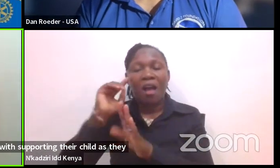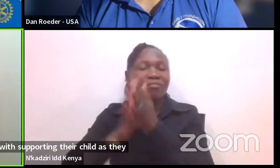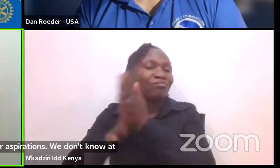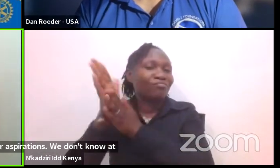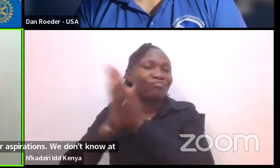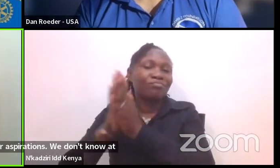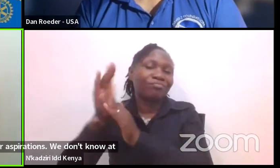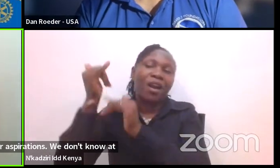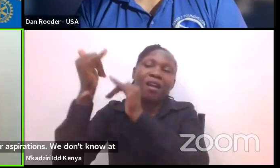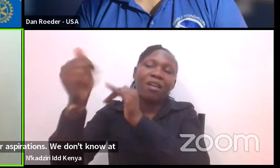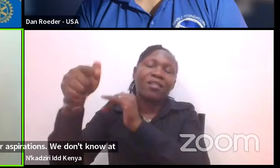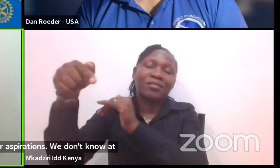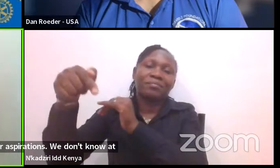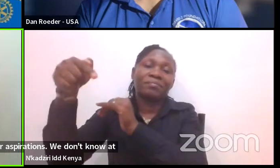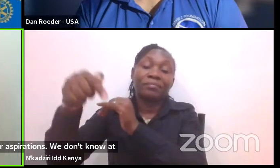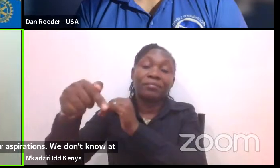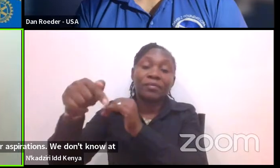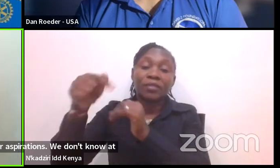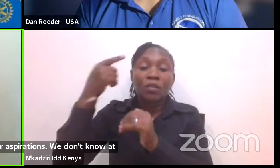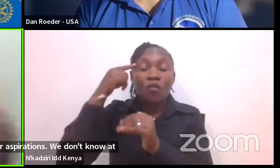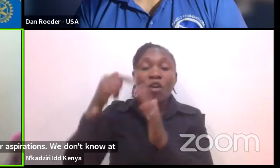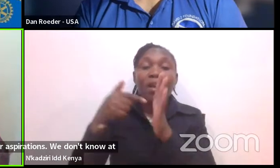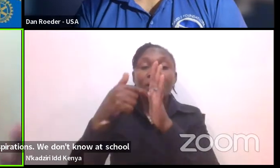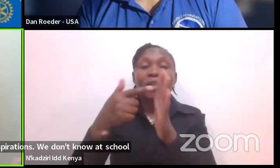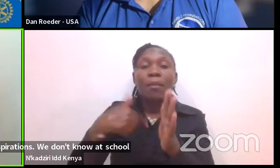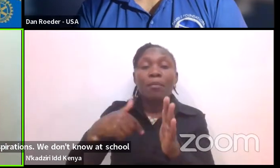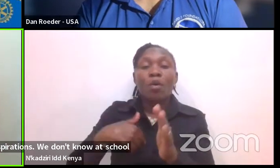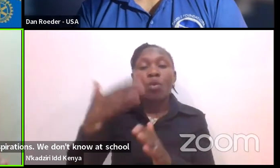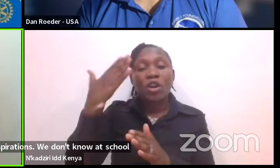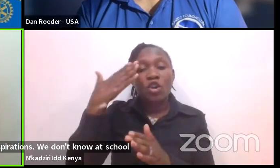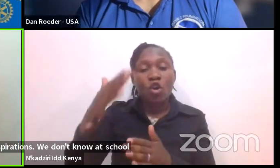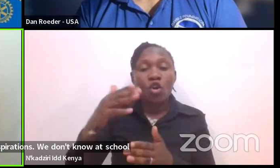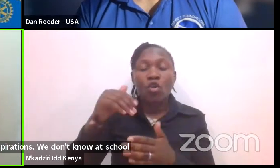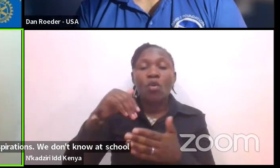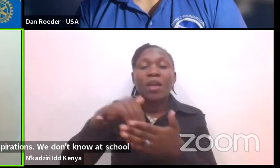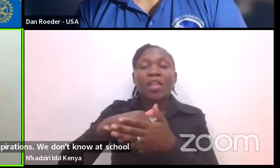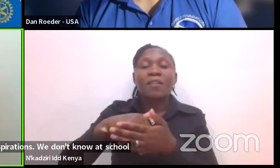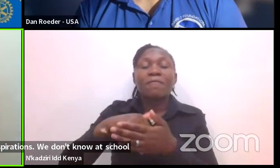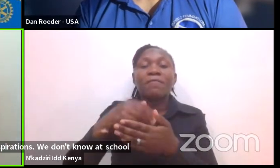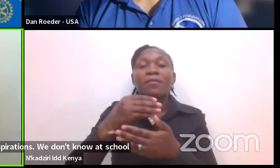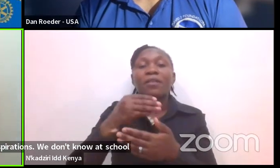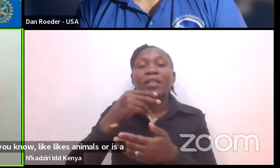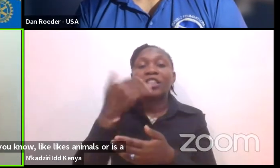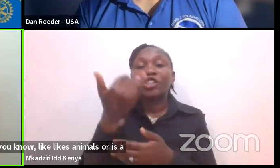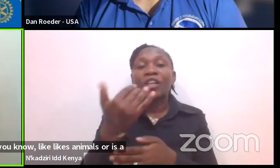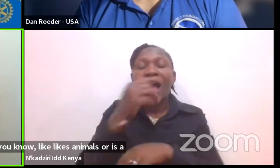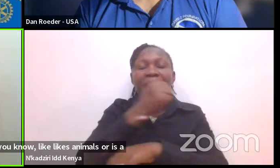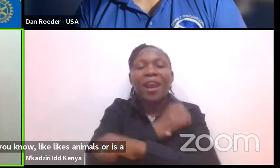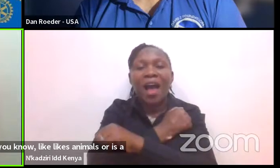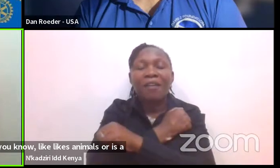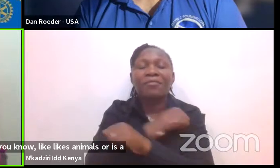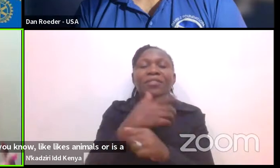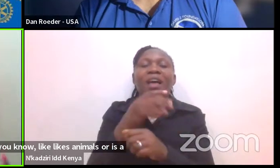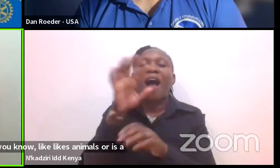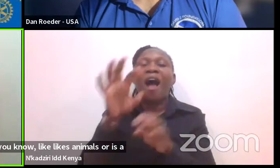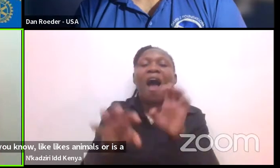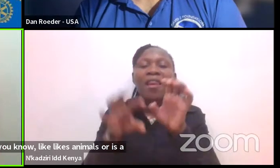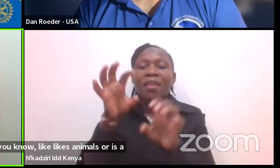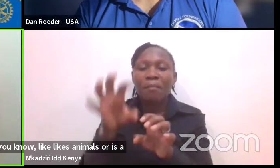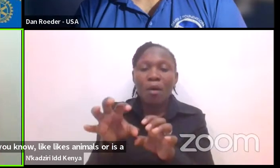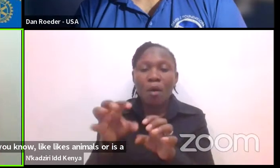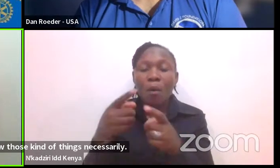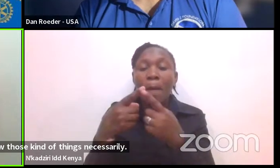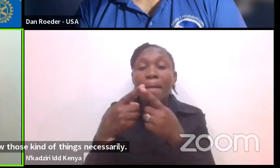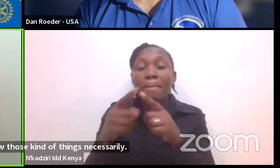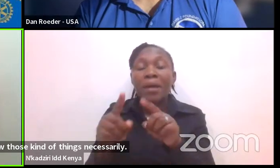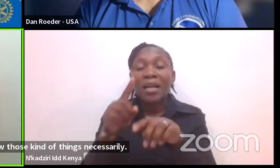somebody might likes animals or is a hunter. We don't know those kind of things necessarily, but once we